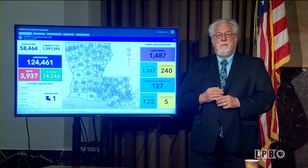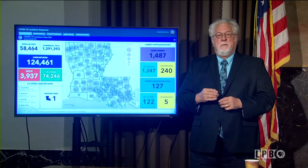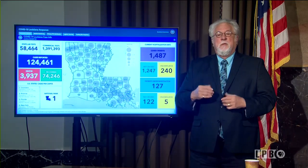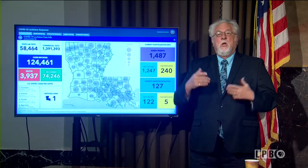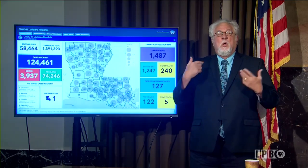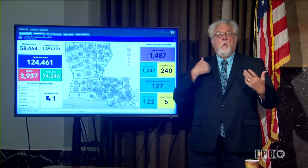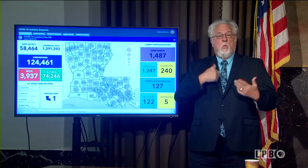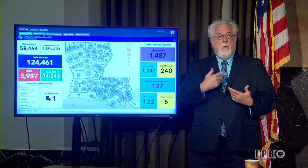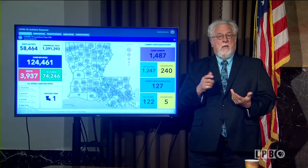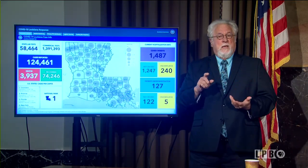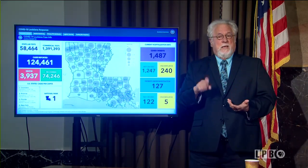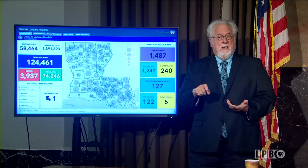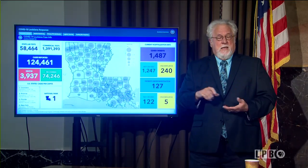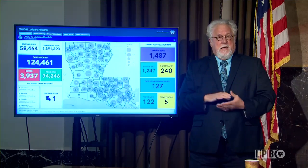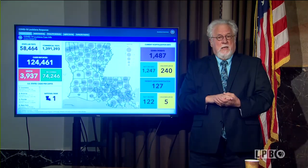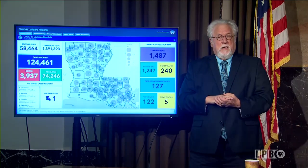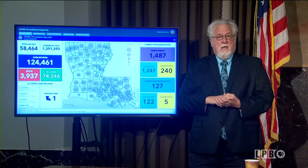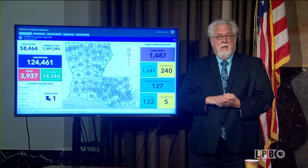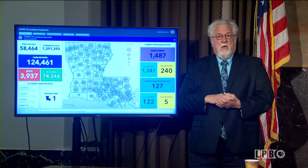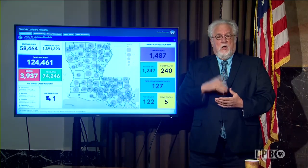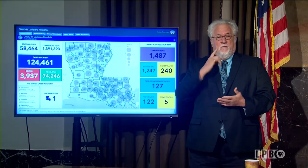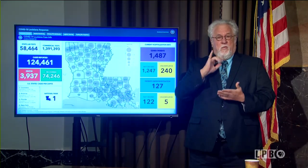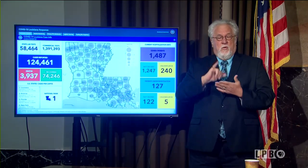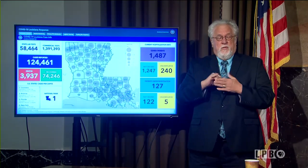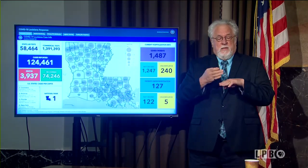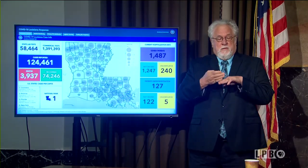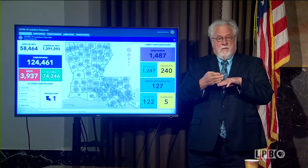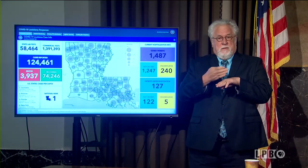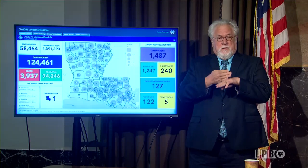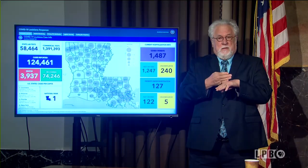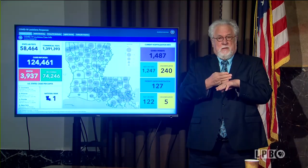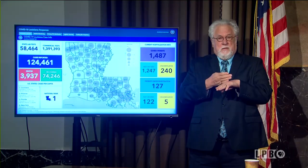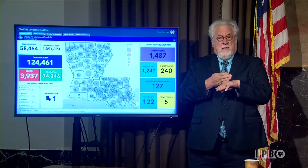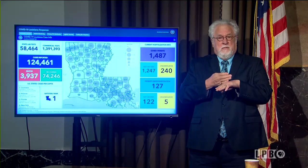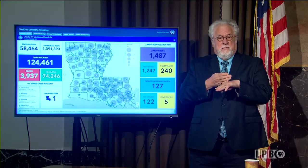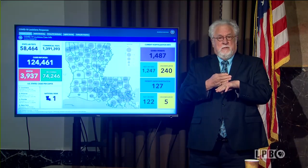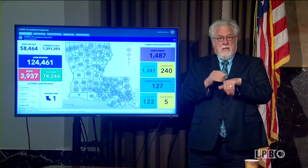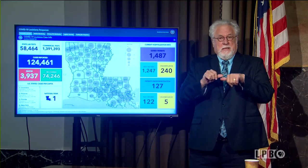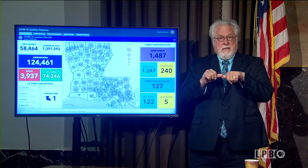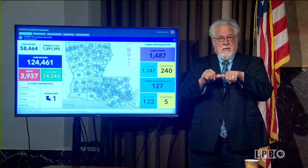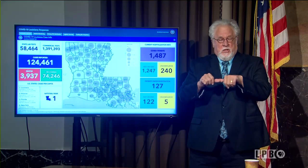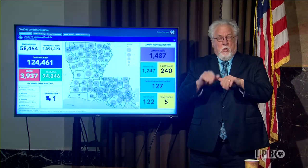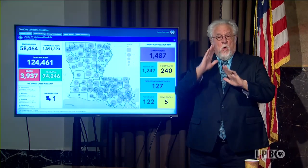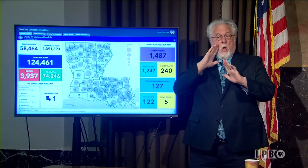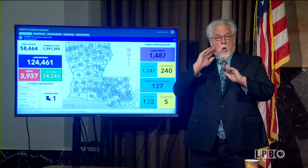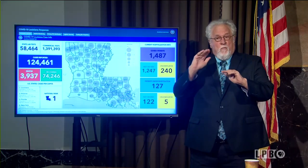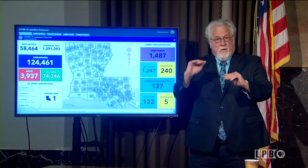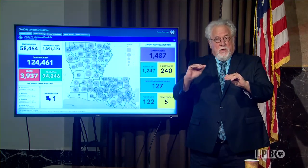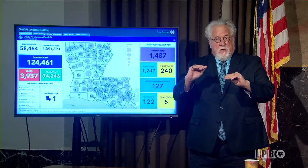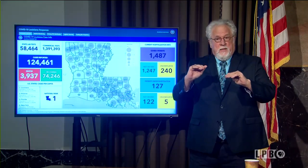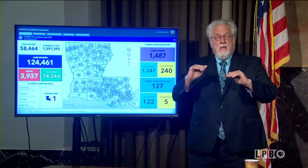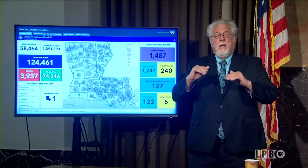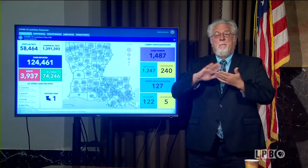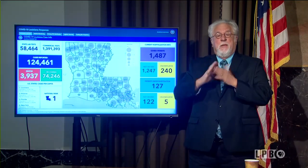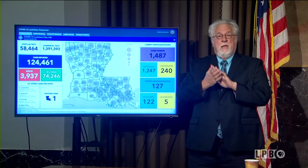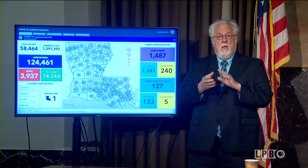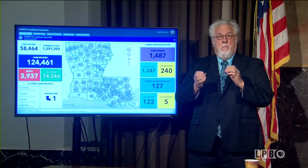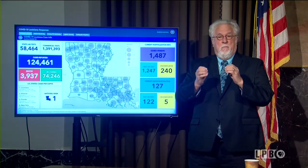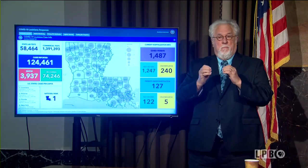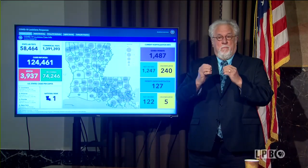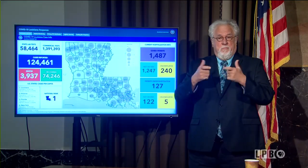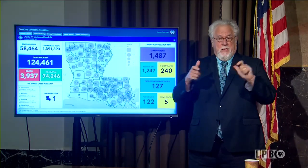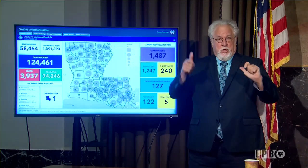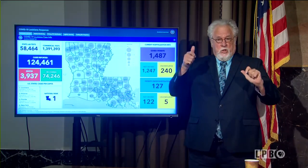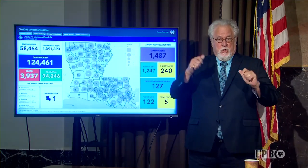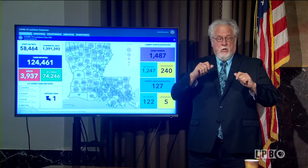So we need for these modest improvements to continue and hopefully actually become more pronounced as